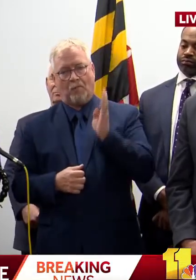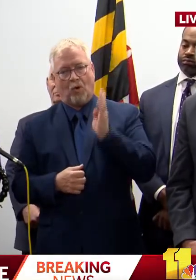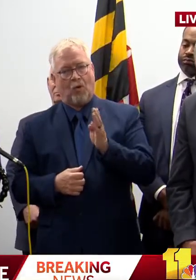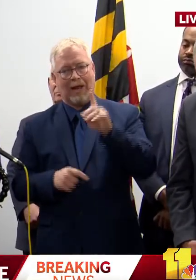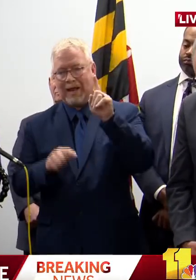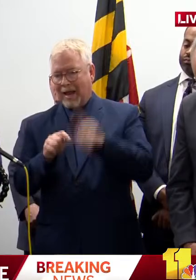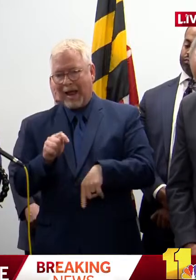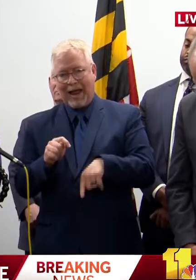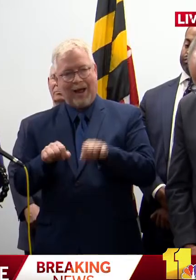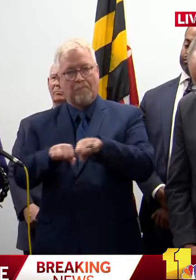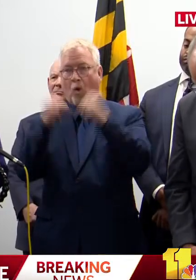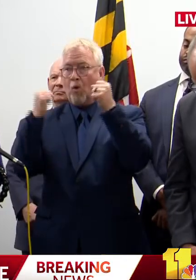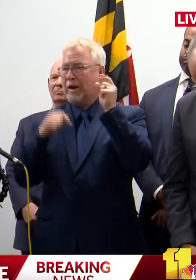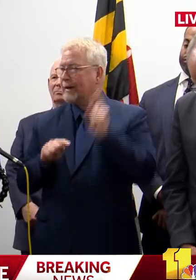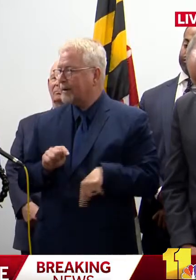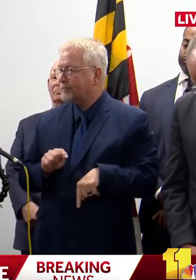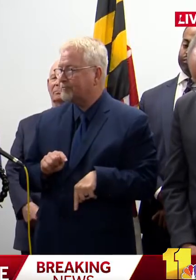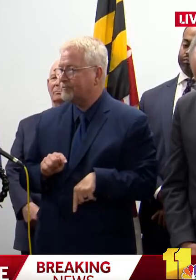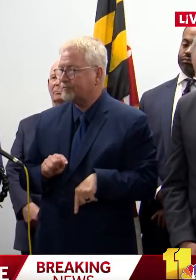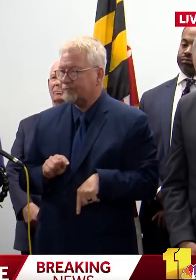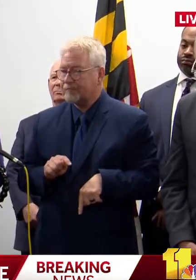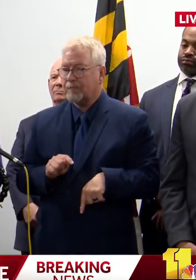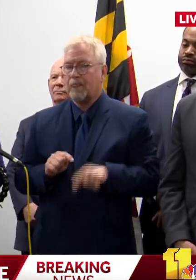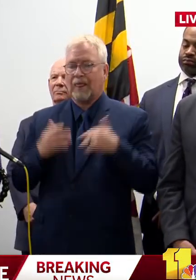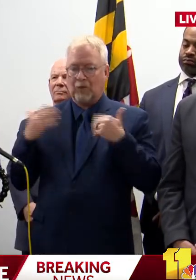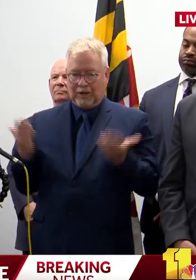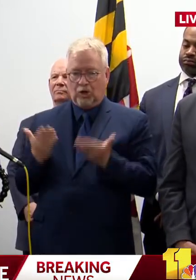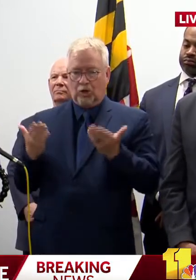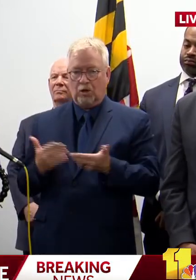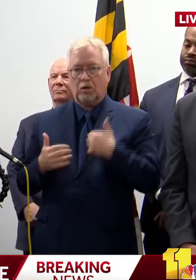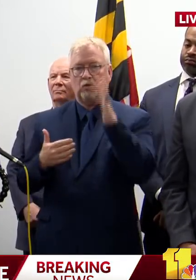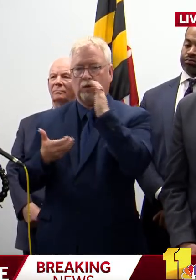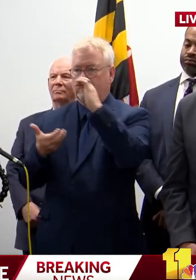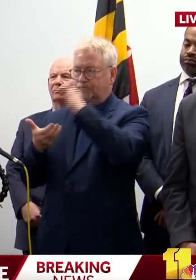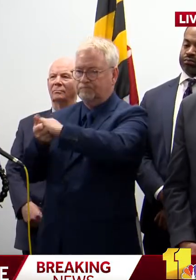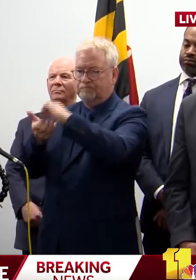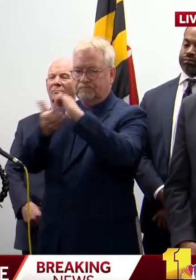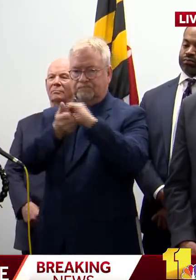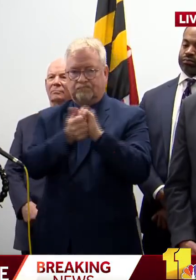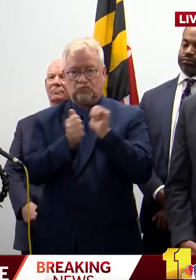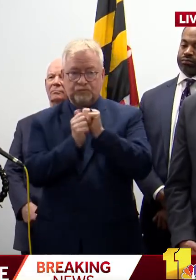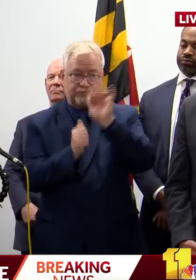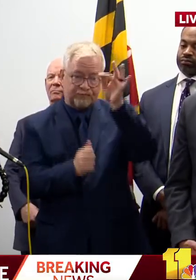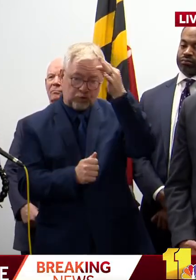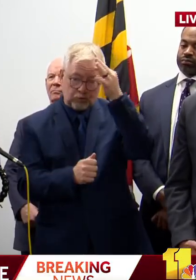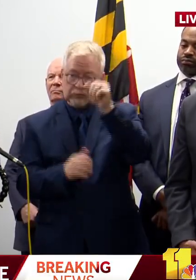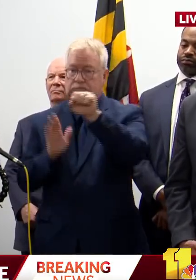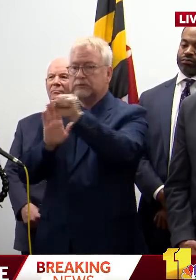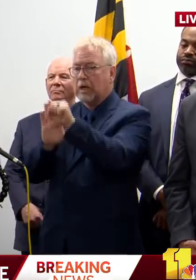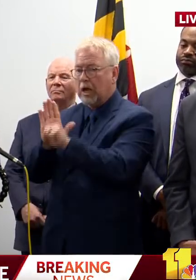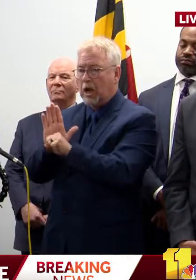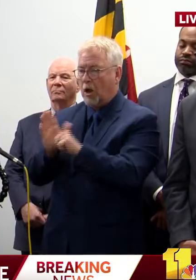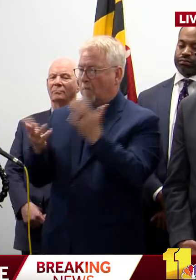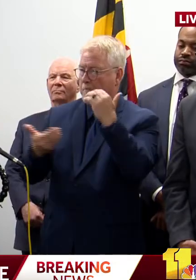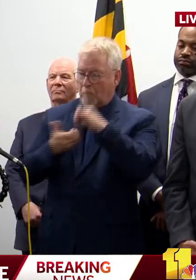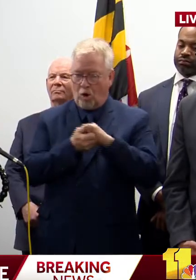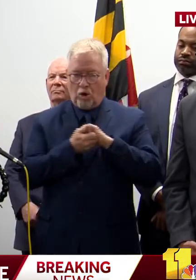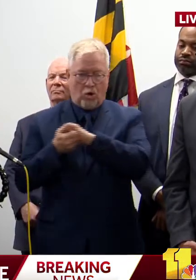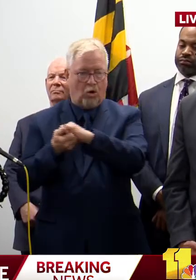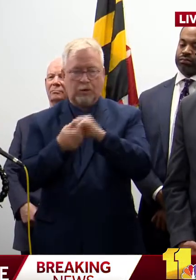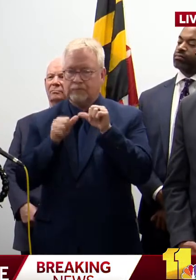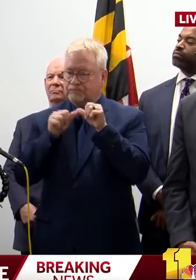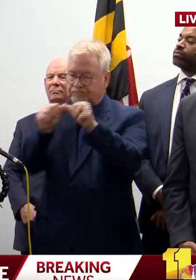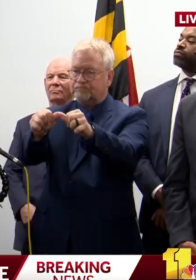will continue to work with our federal and state partners through this. We will not be broken, but we